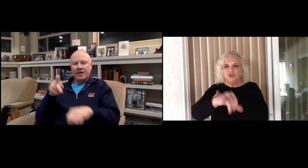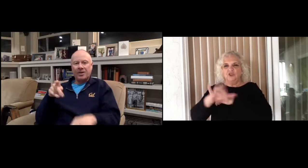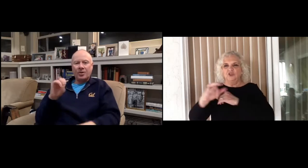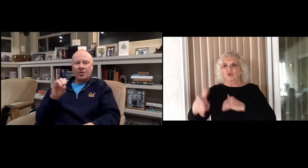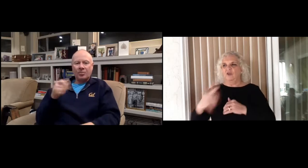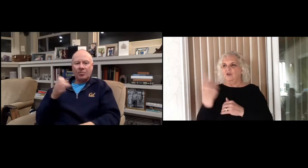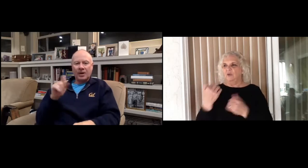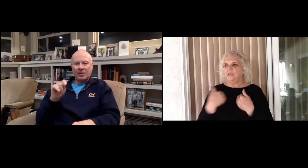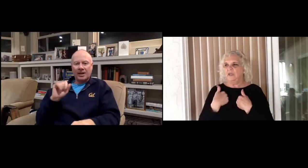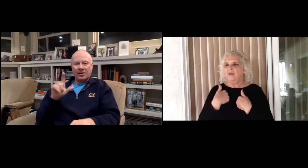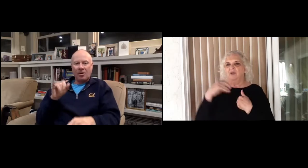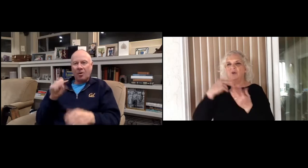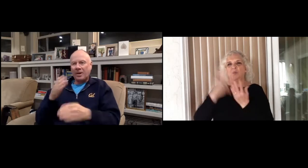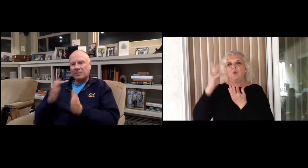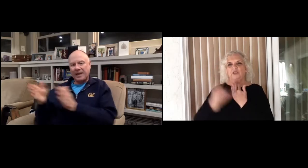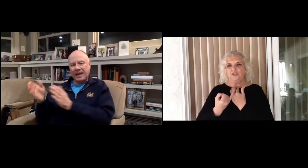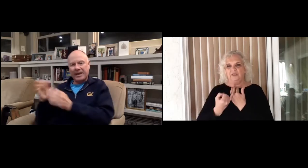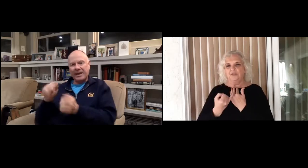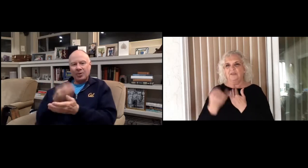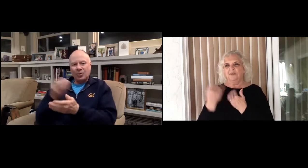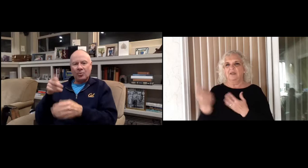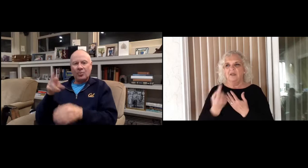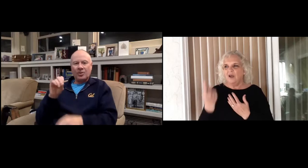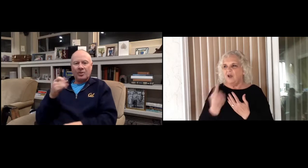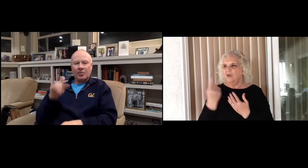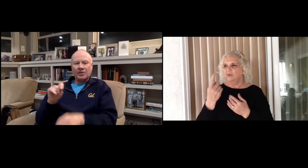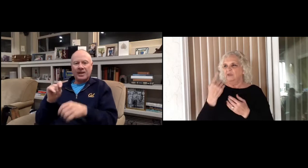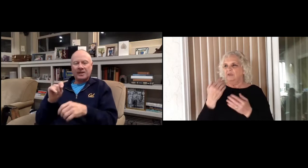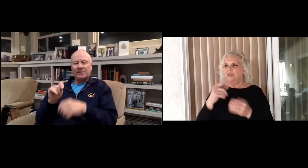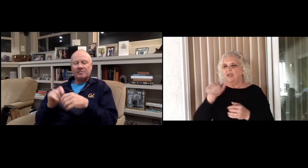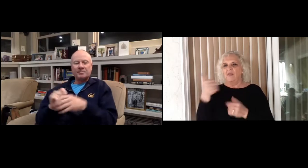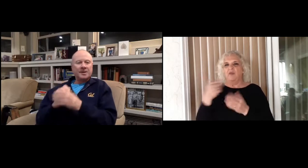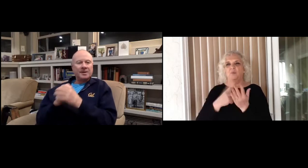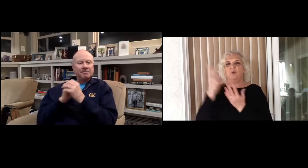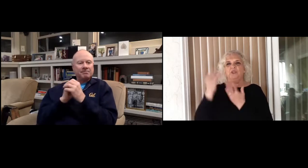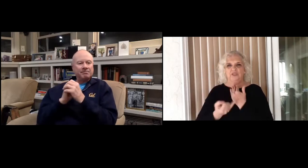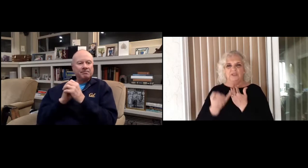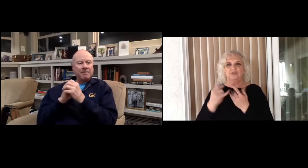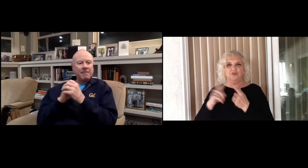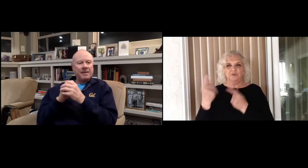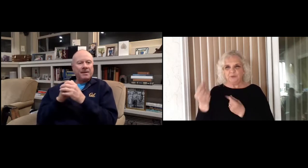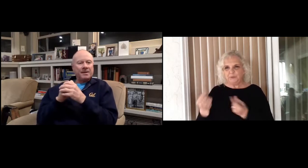a project, always planning a new project.